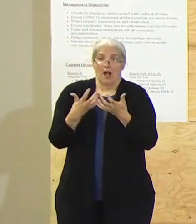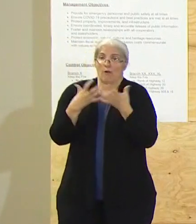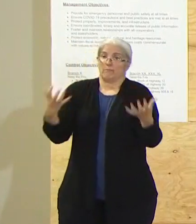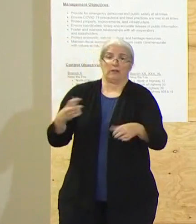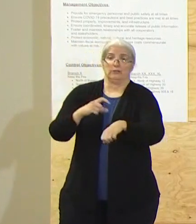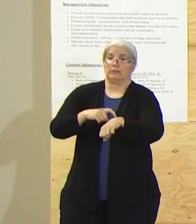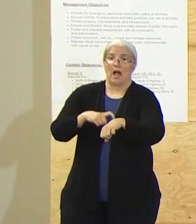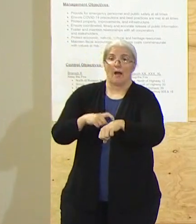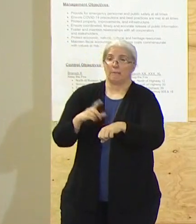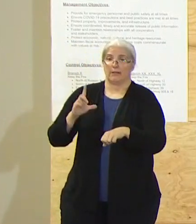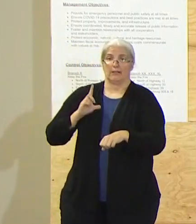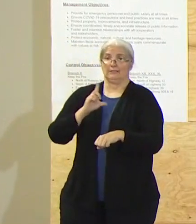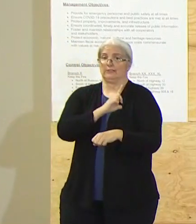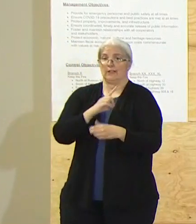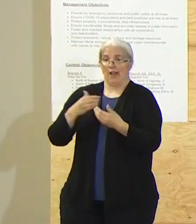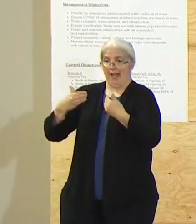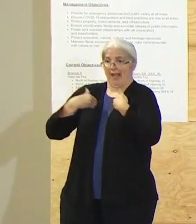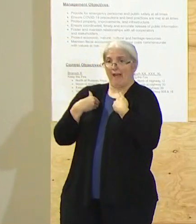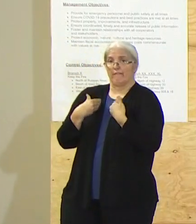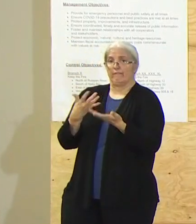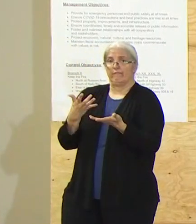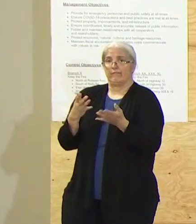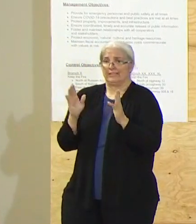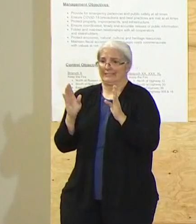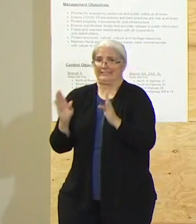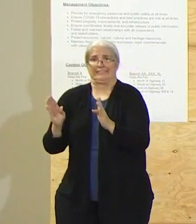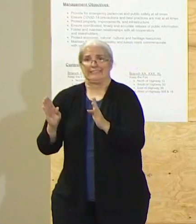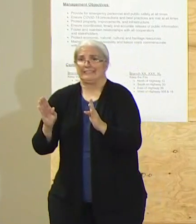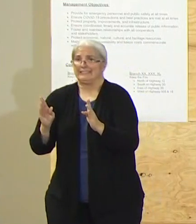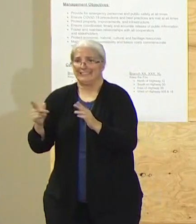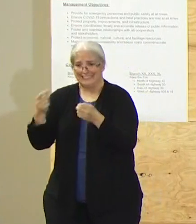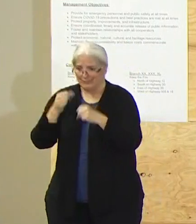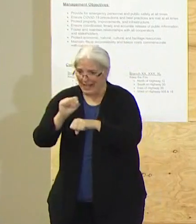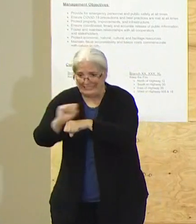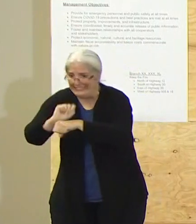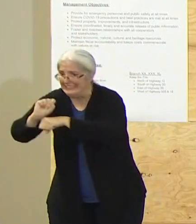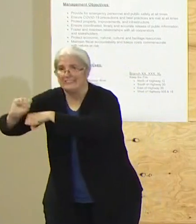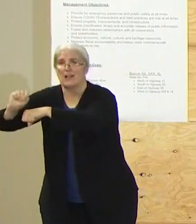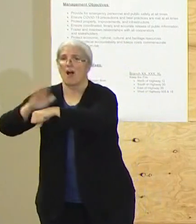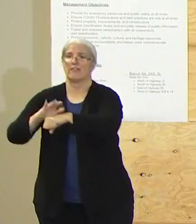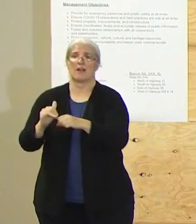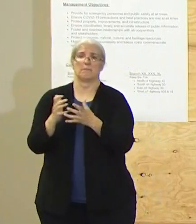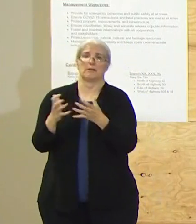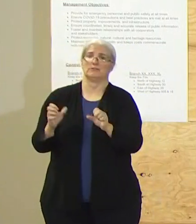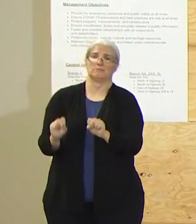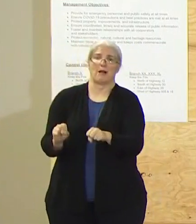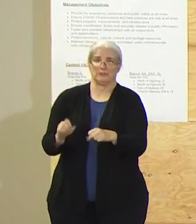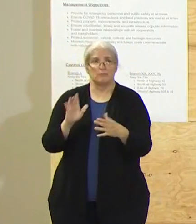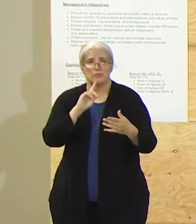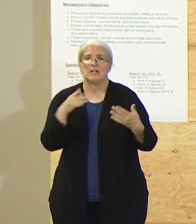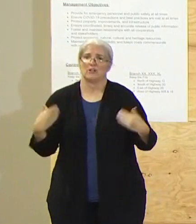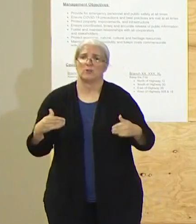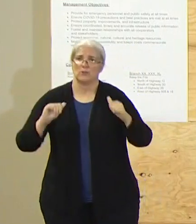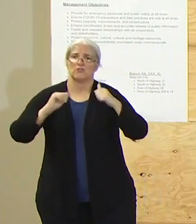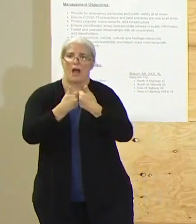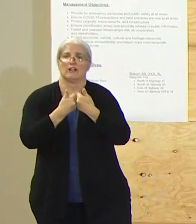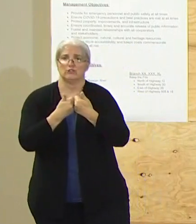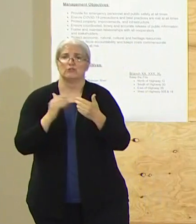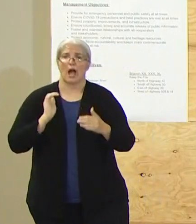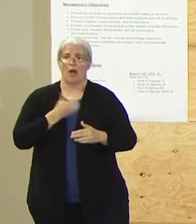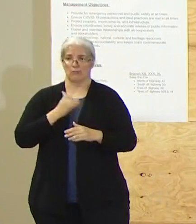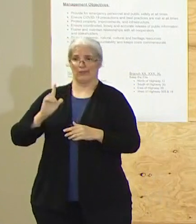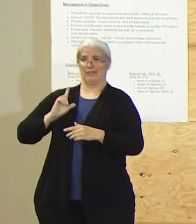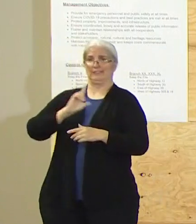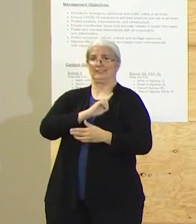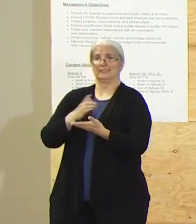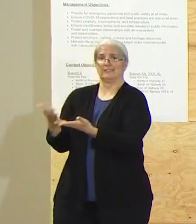legislature has been afforded to work on a lot of this. And that has been very challenging for members of the legislature. And as a consequence,